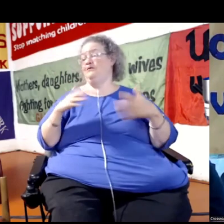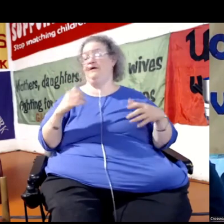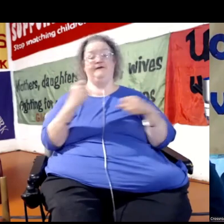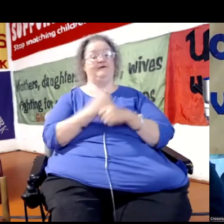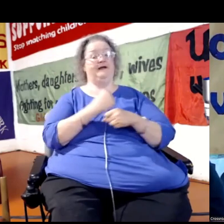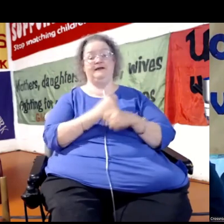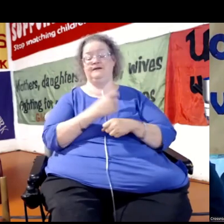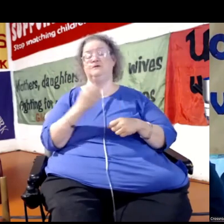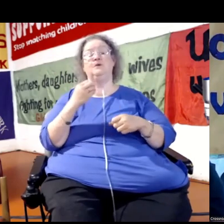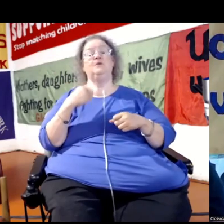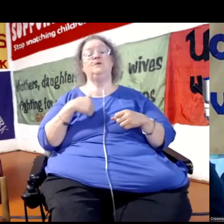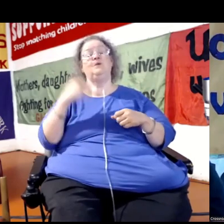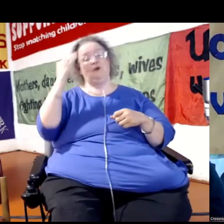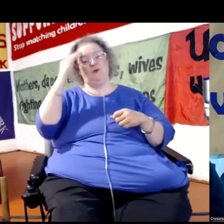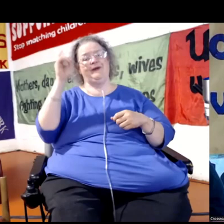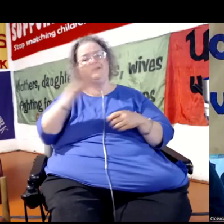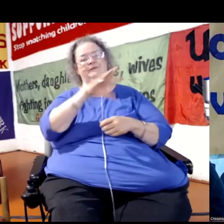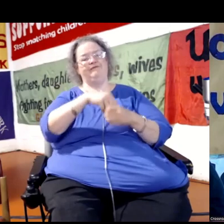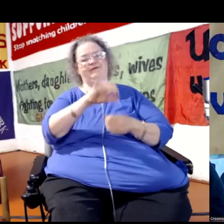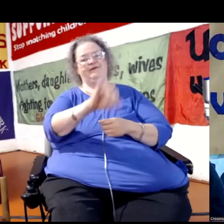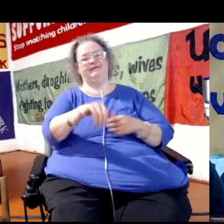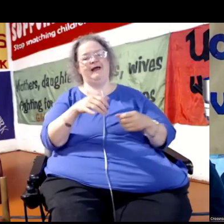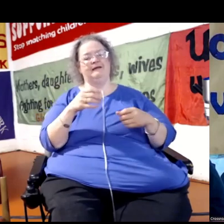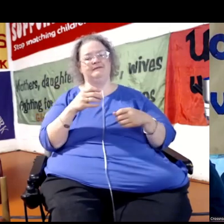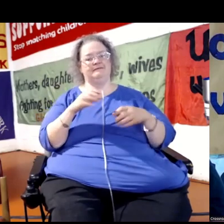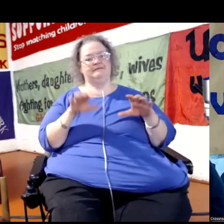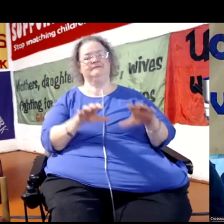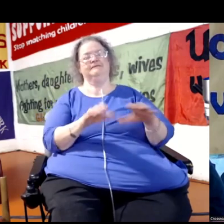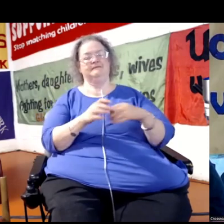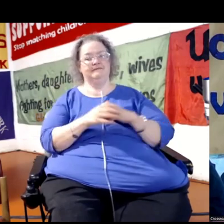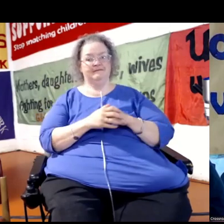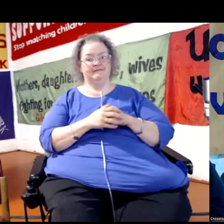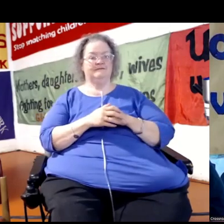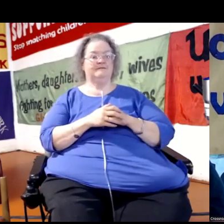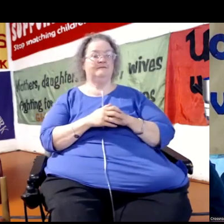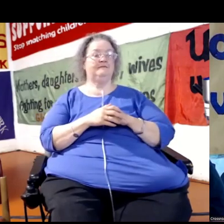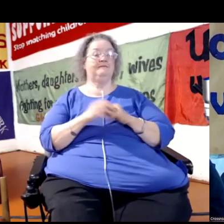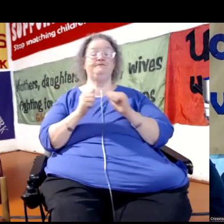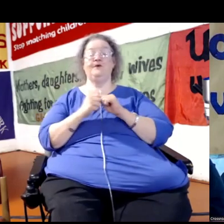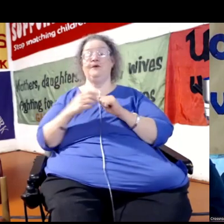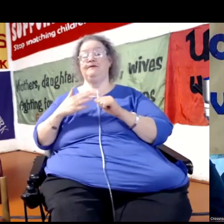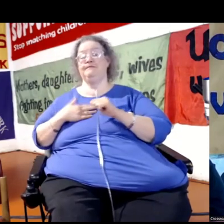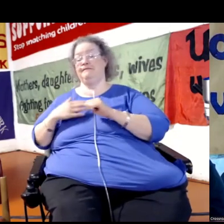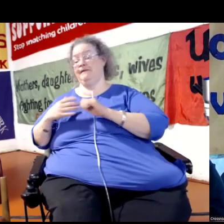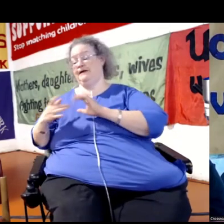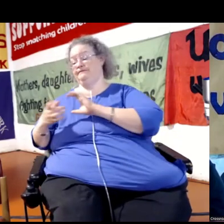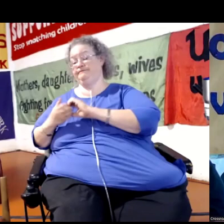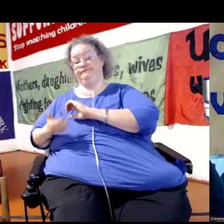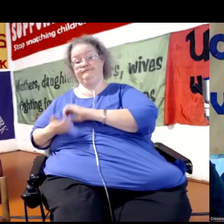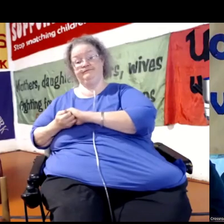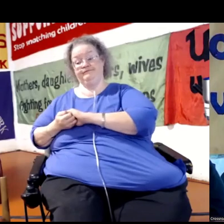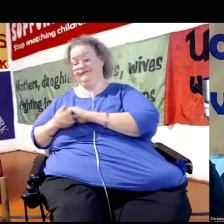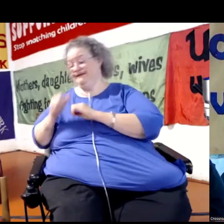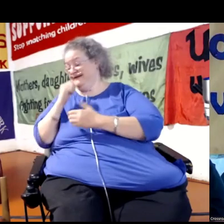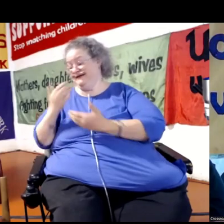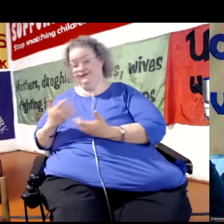knew we had to be a part of the campaign. And with my counterpart, who's not here with me